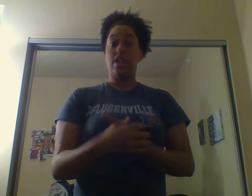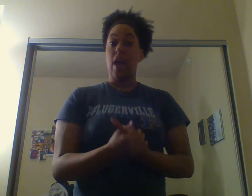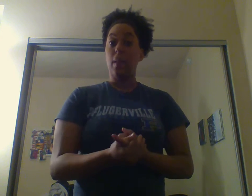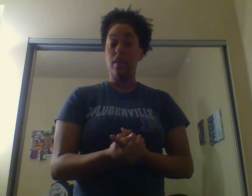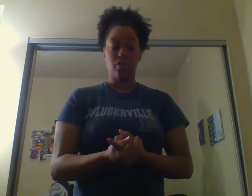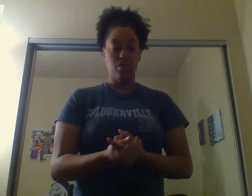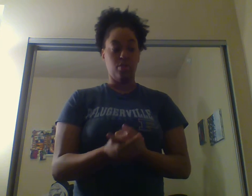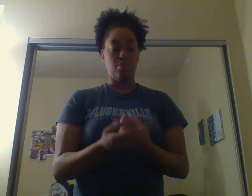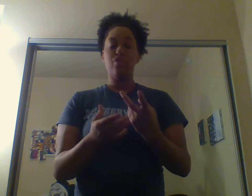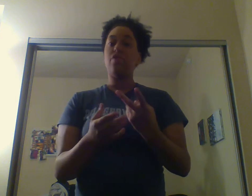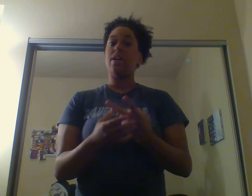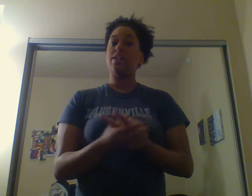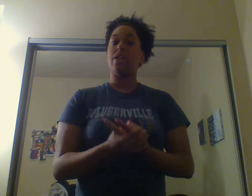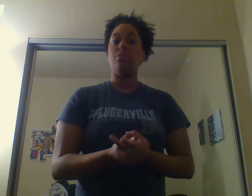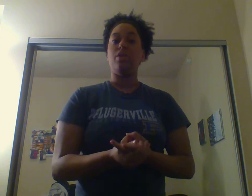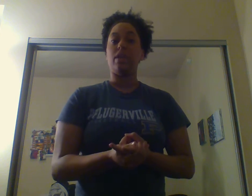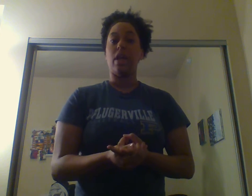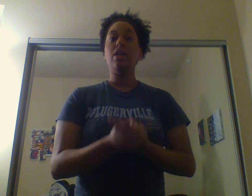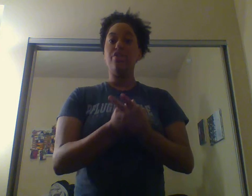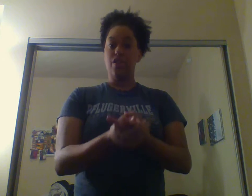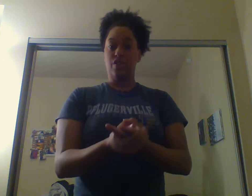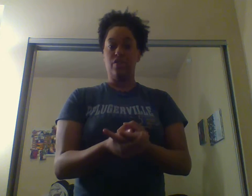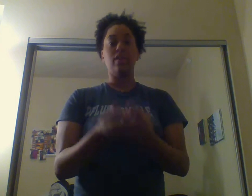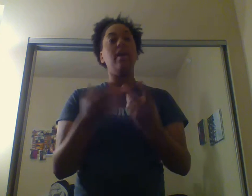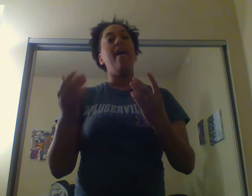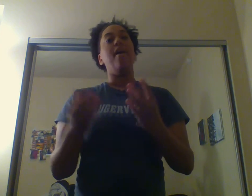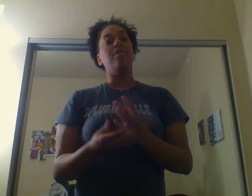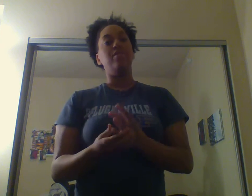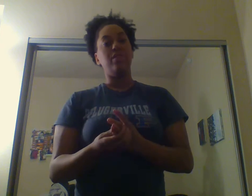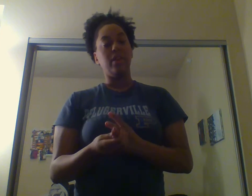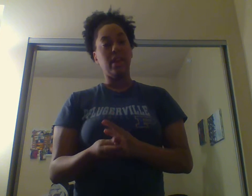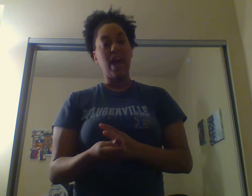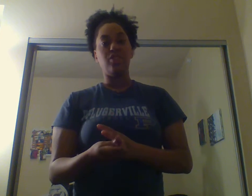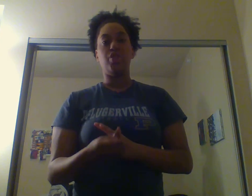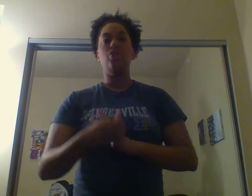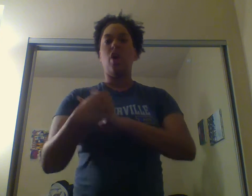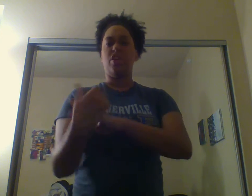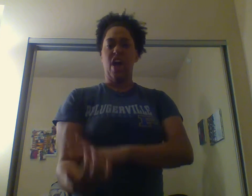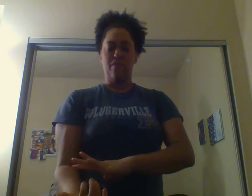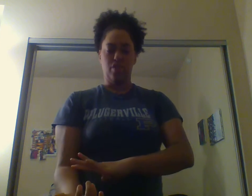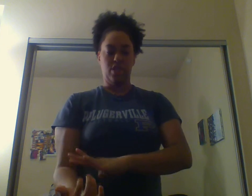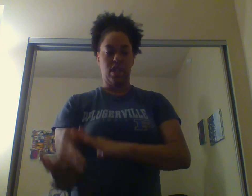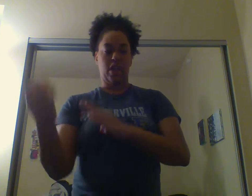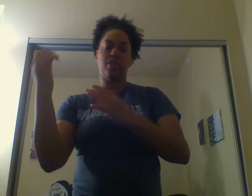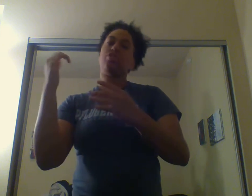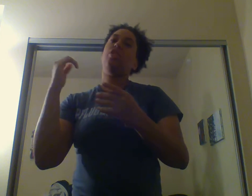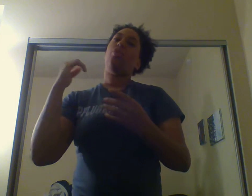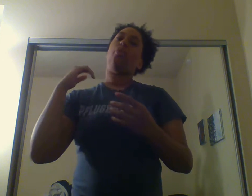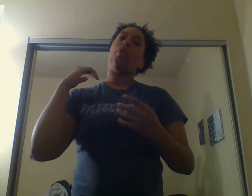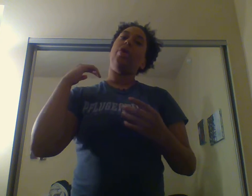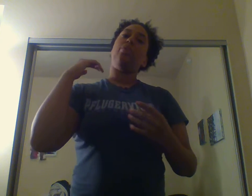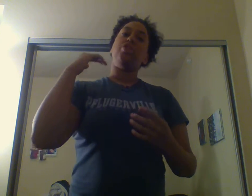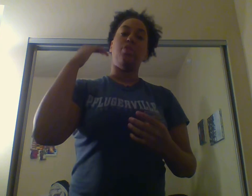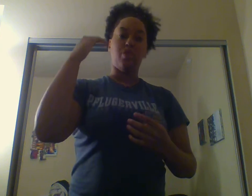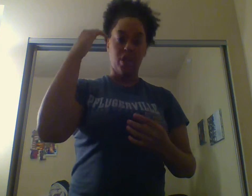gain the listener's approval and to communicate efficiently. And then the last two are divergent tactics, in which we try to